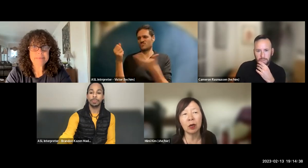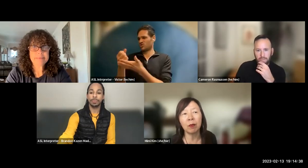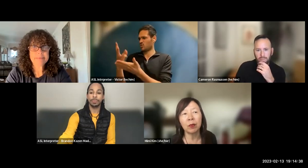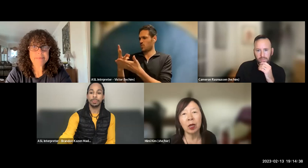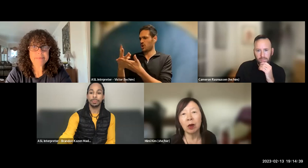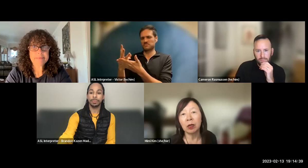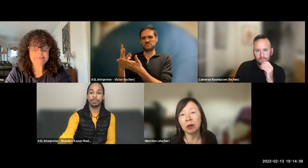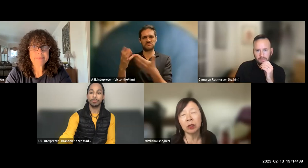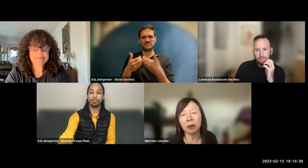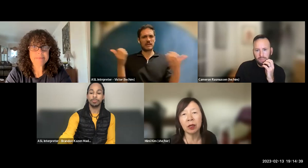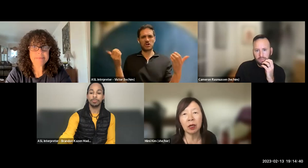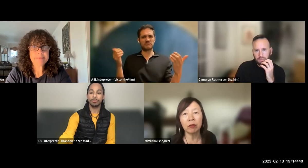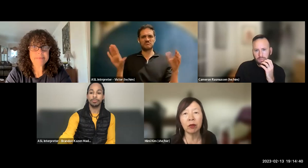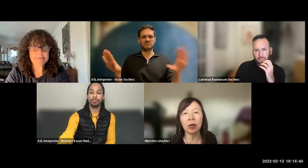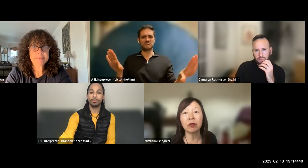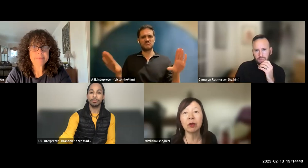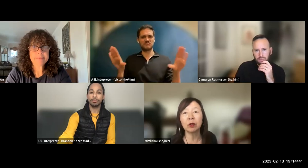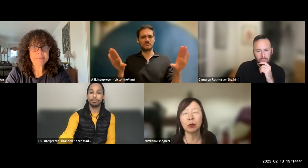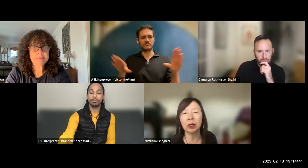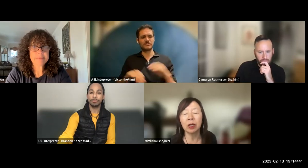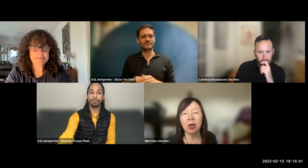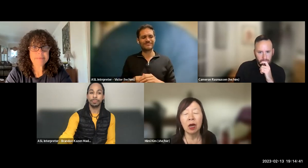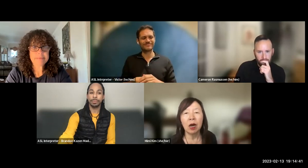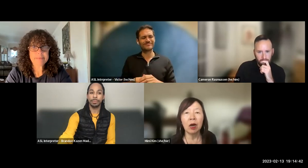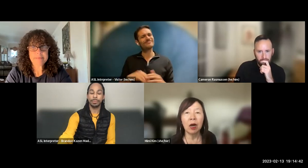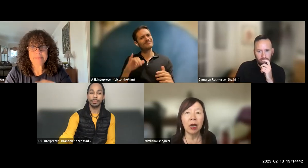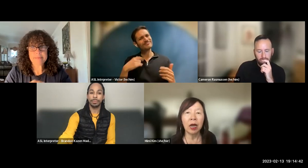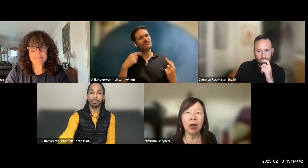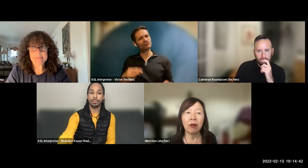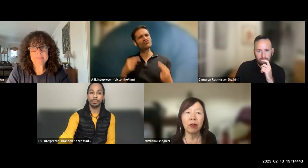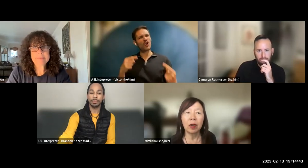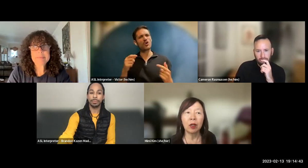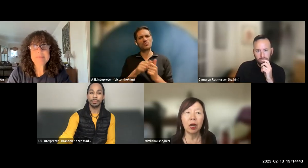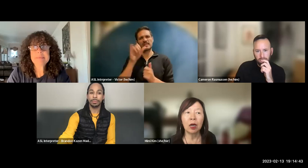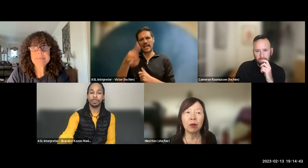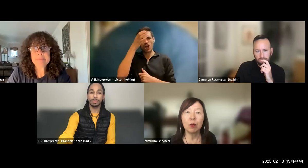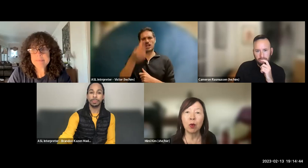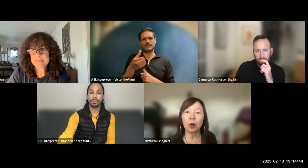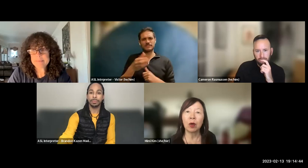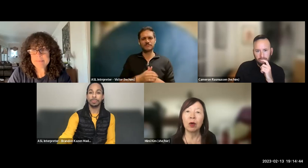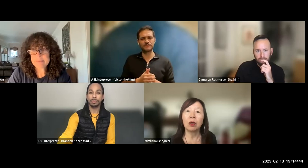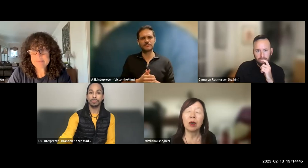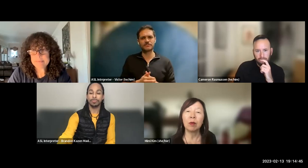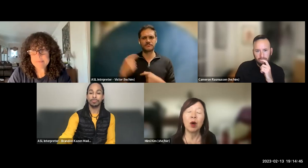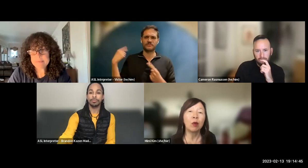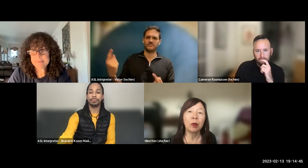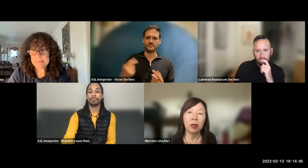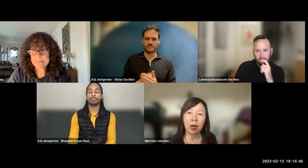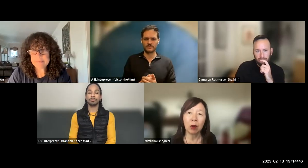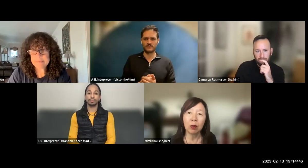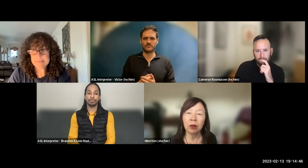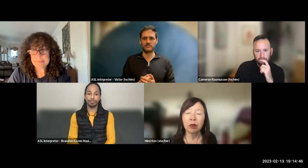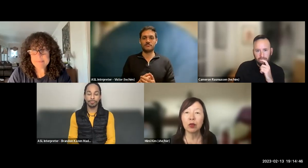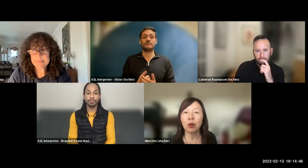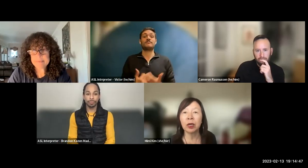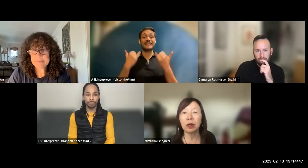work. And it was something that I've struggled with. I have a lot more hope